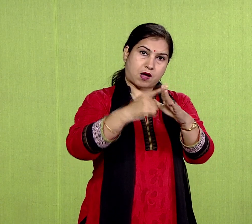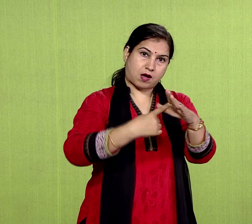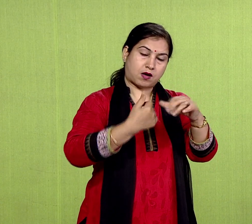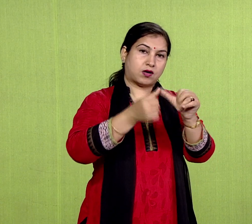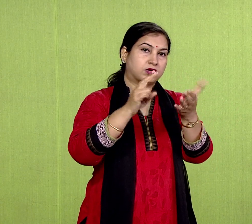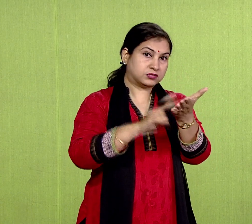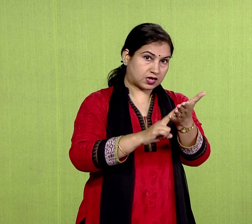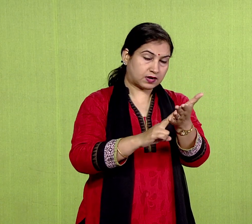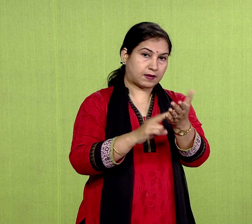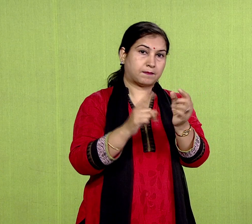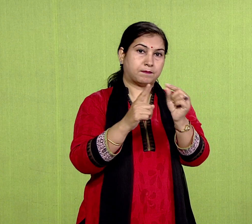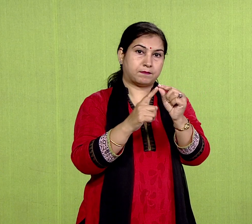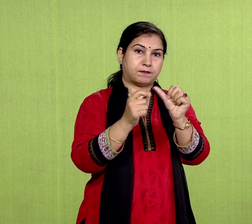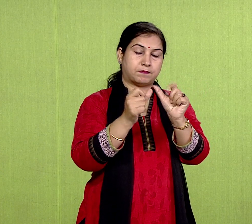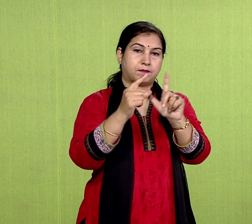They were Anga,